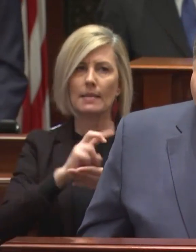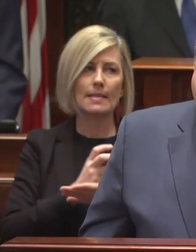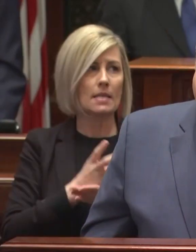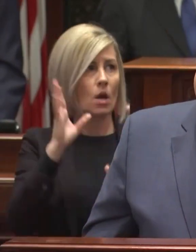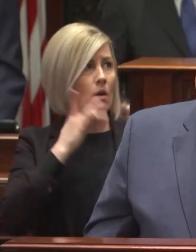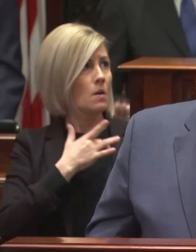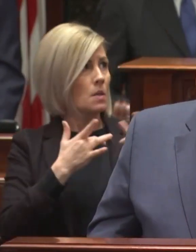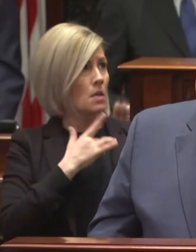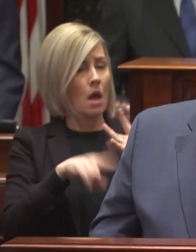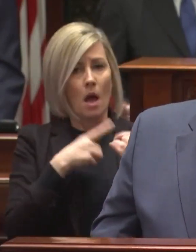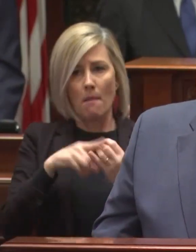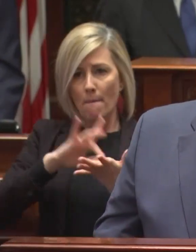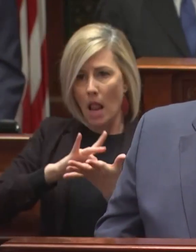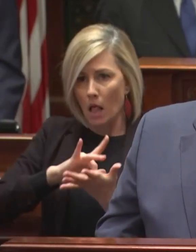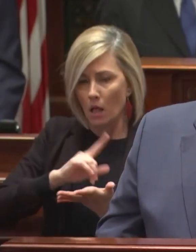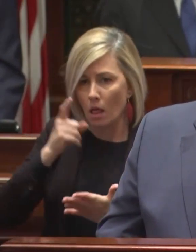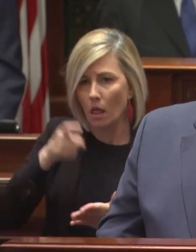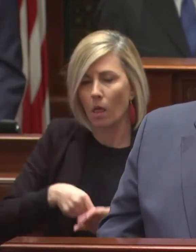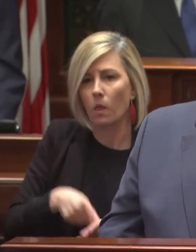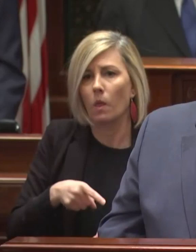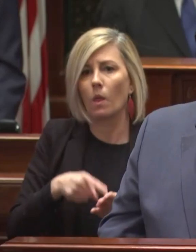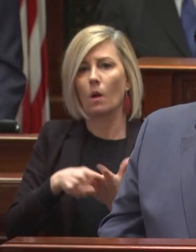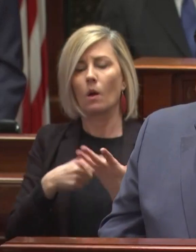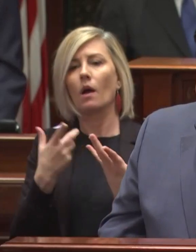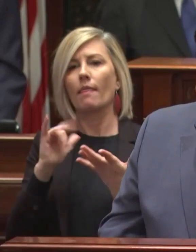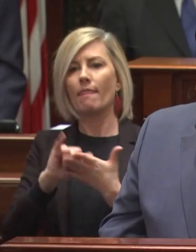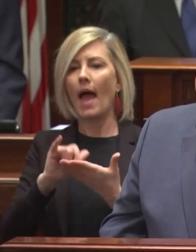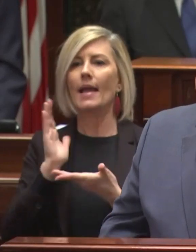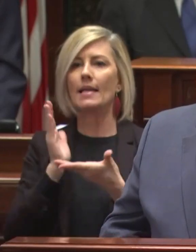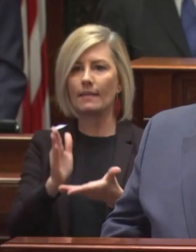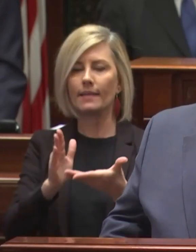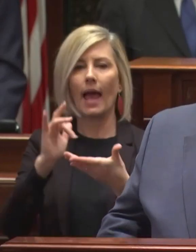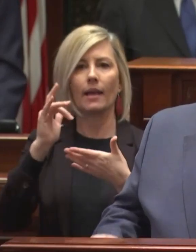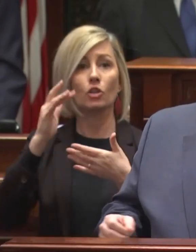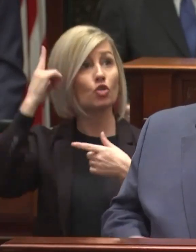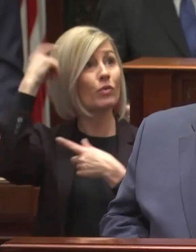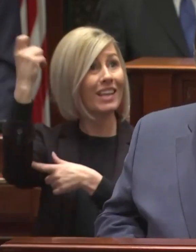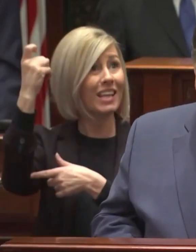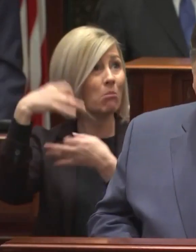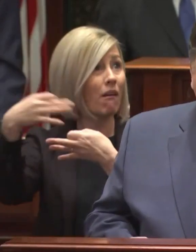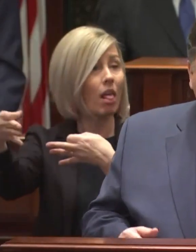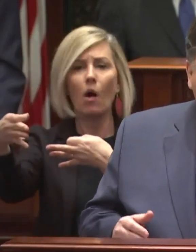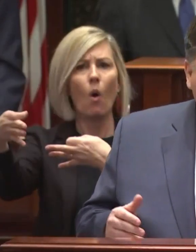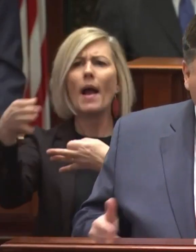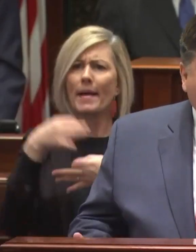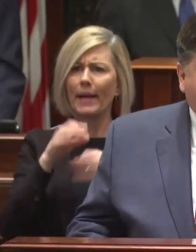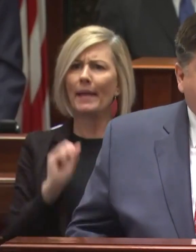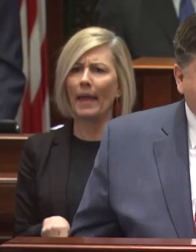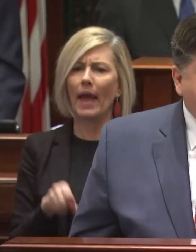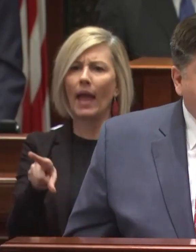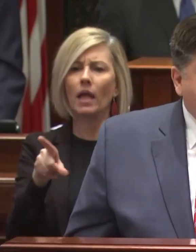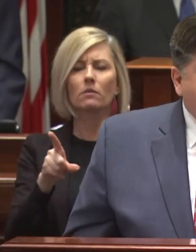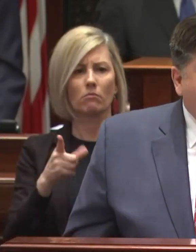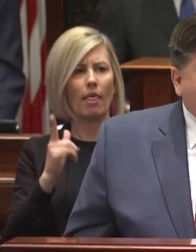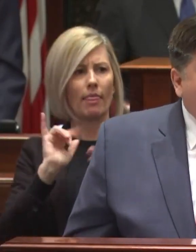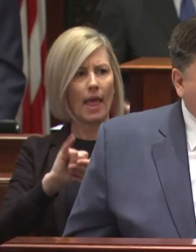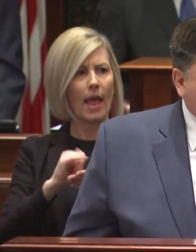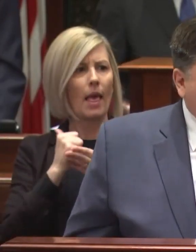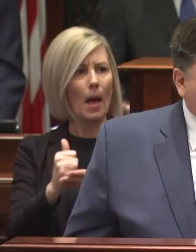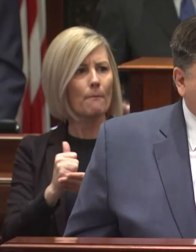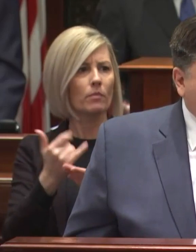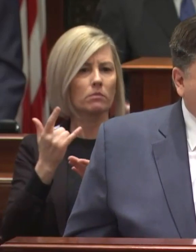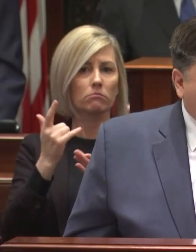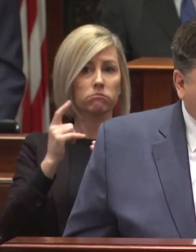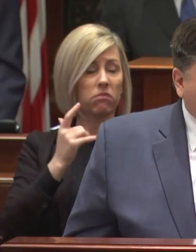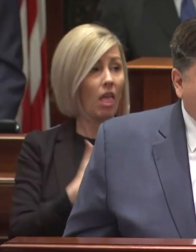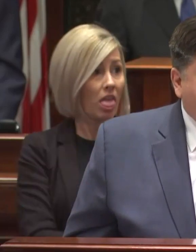bills. They are delivery on a deferred dream. They stand between poverty and prosperity. A road